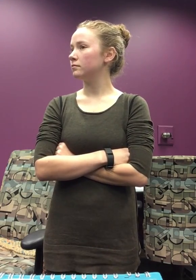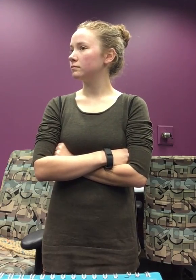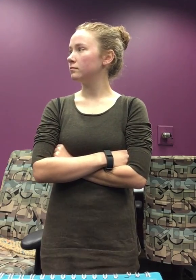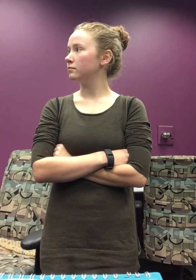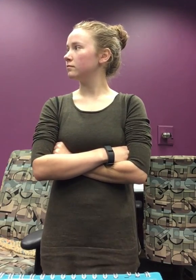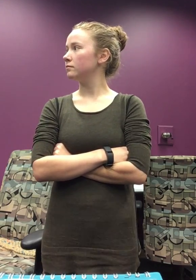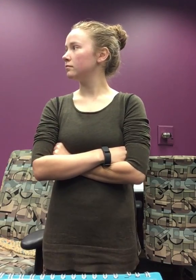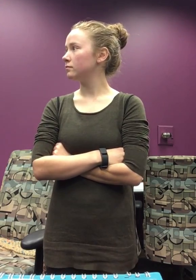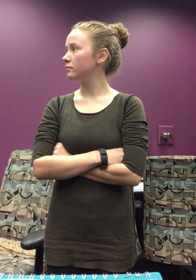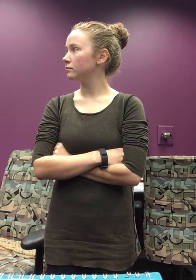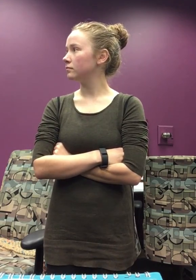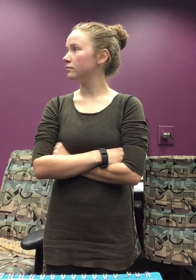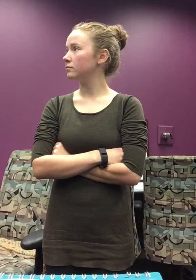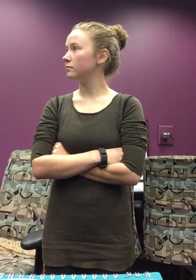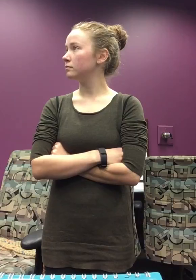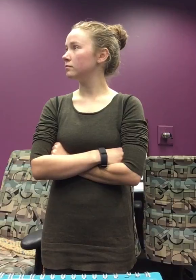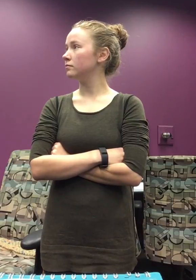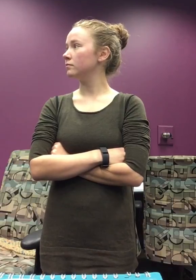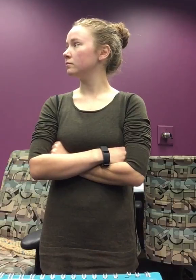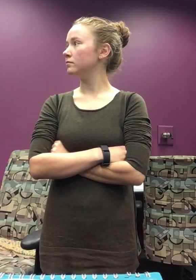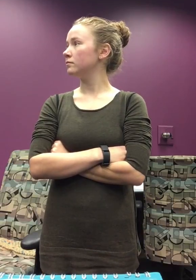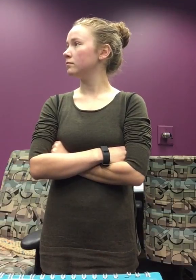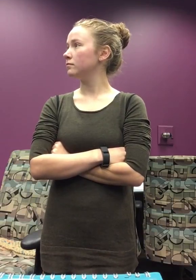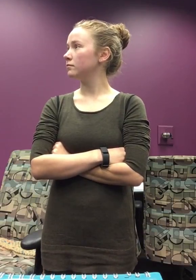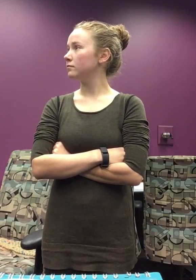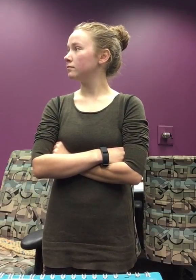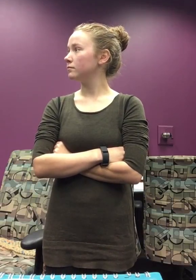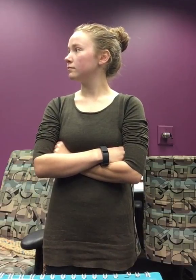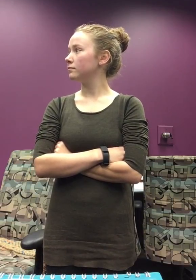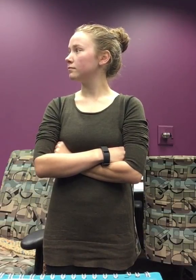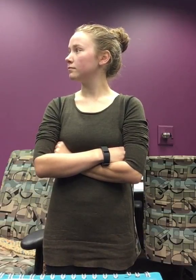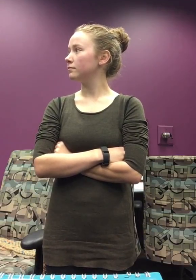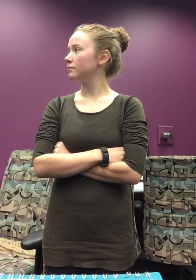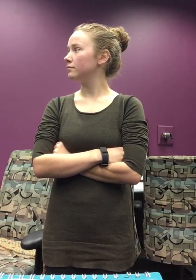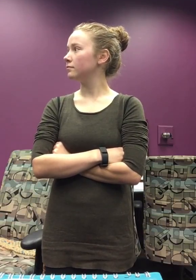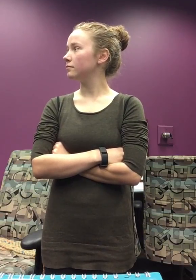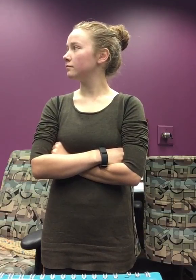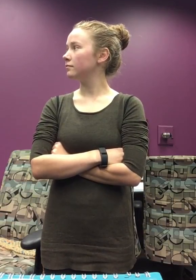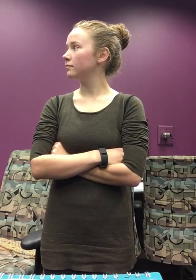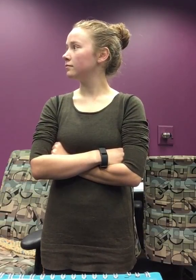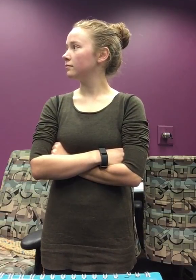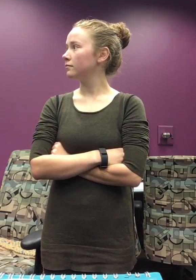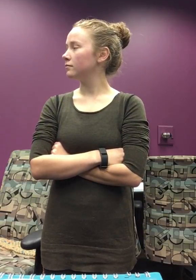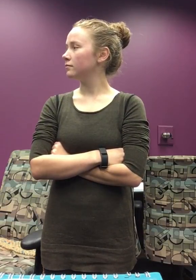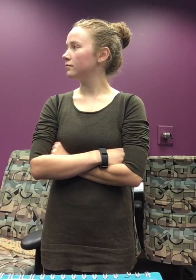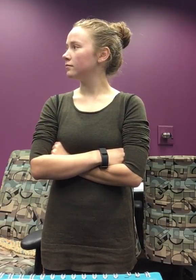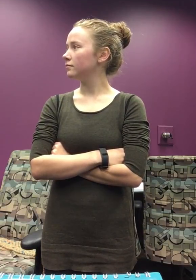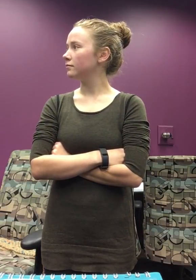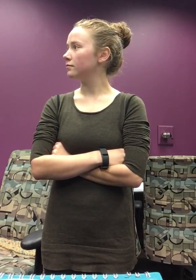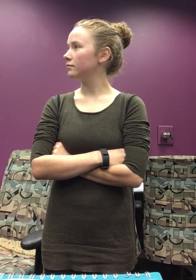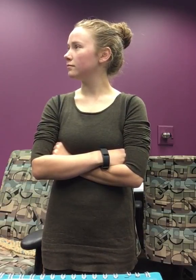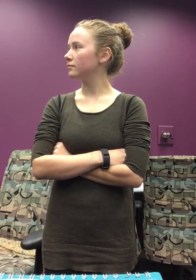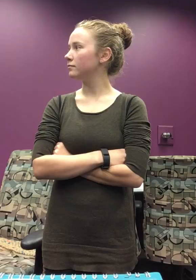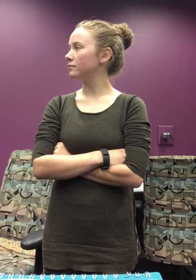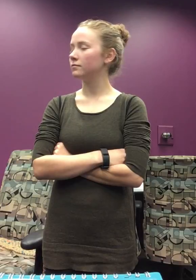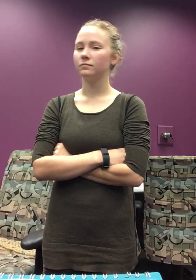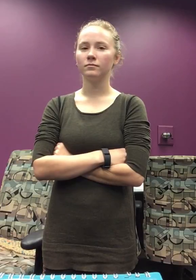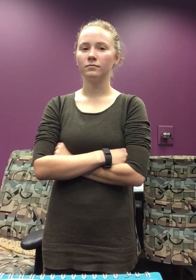We should have just said sign to English. Oh. So you guys don't want to do sign language? We can't as a